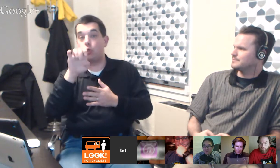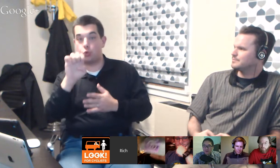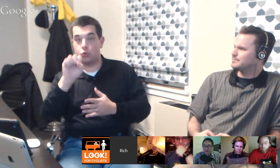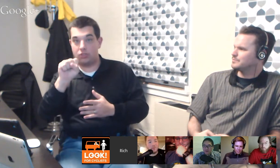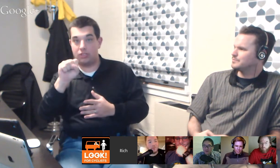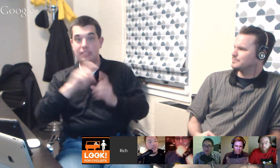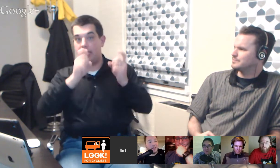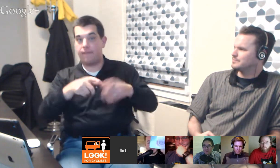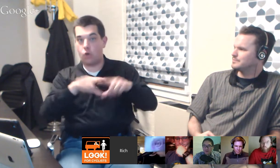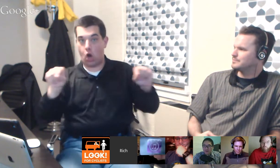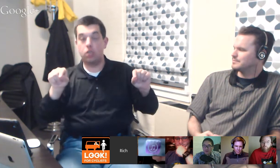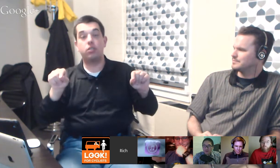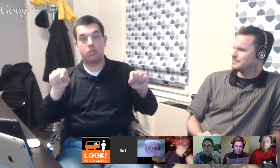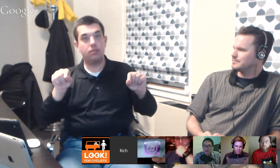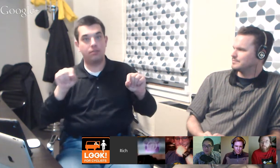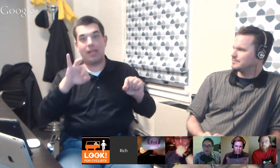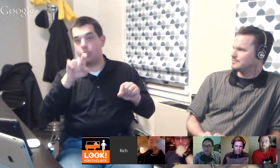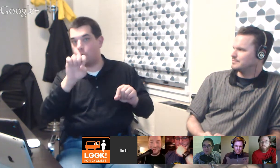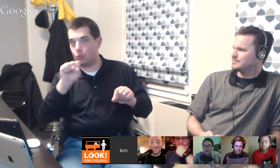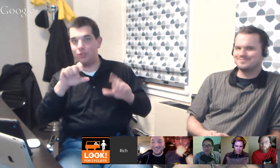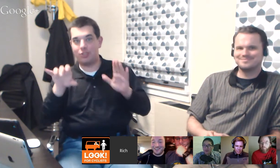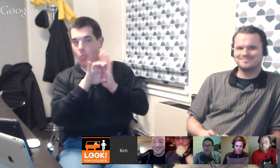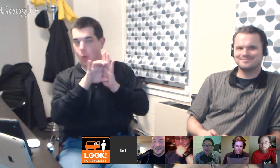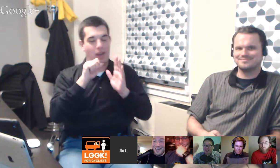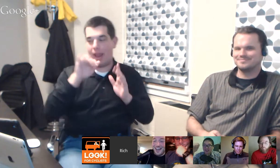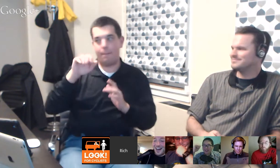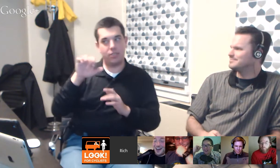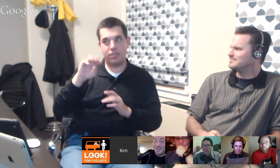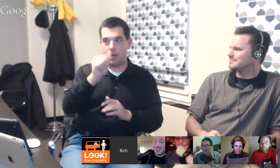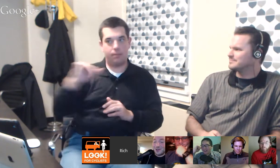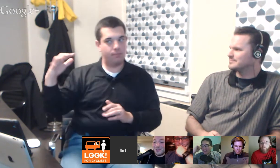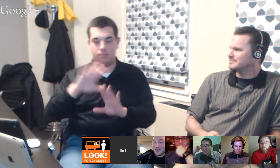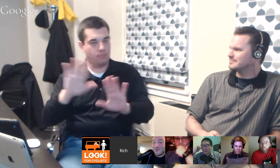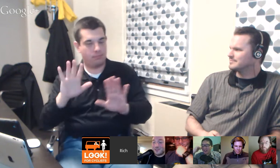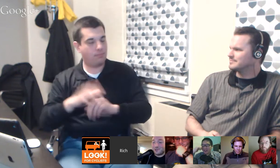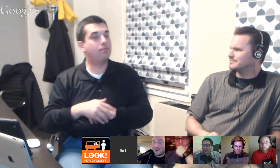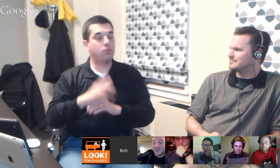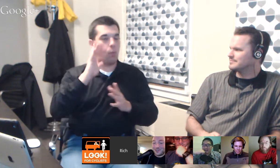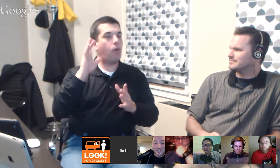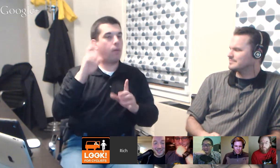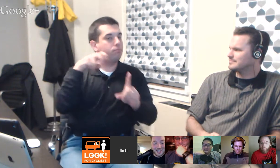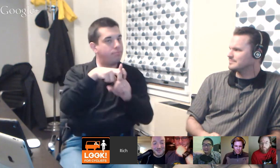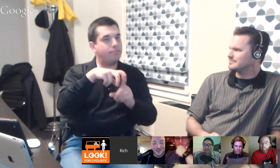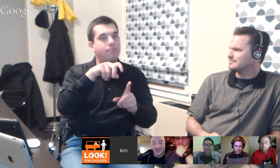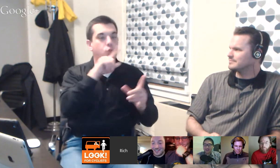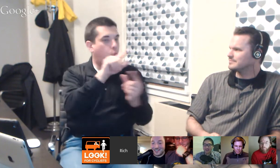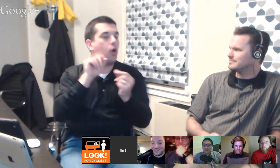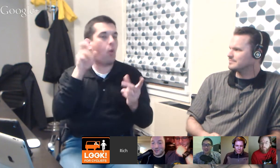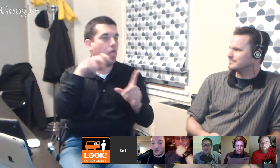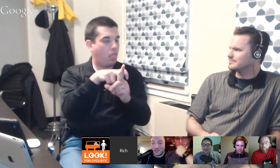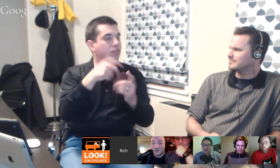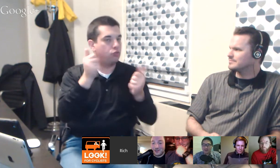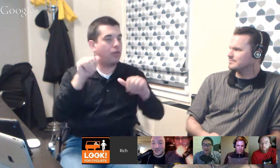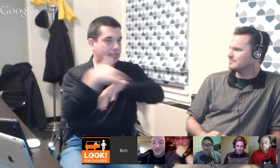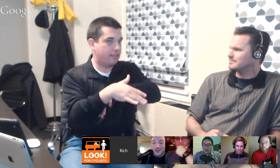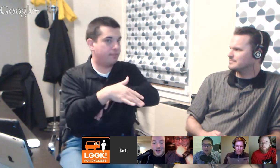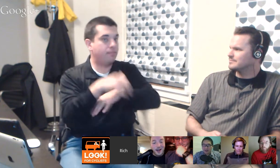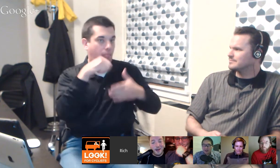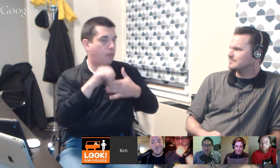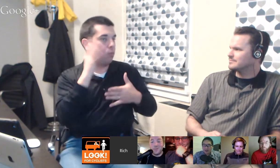card. That is an iTunes logo, not an Amazon logo. And so I'll be hitting you up on Twitter and trying to get that mailed out to you through snail